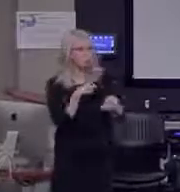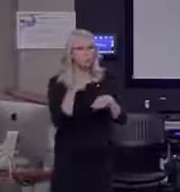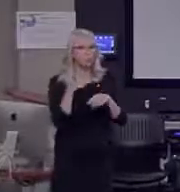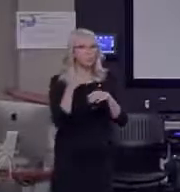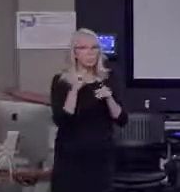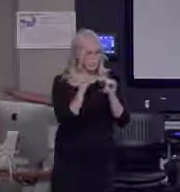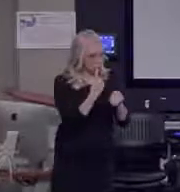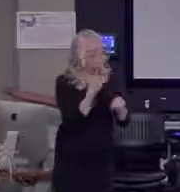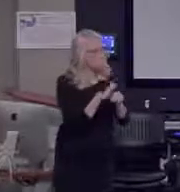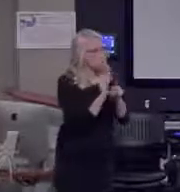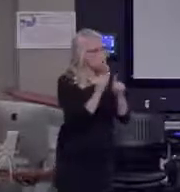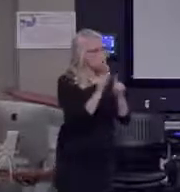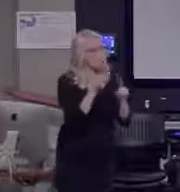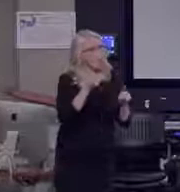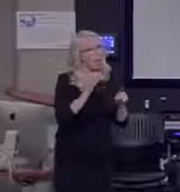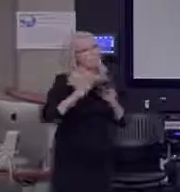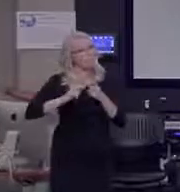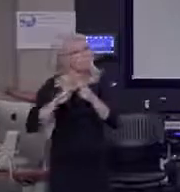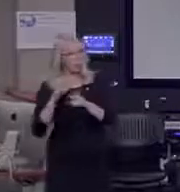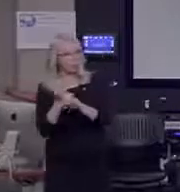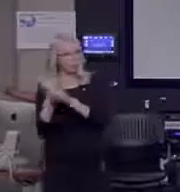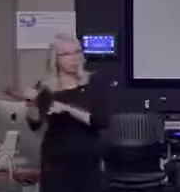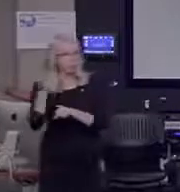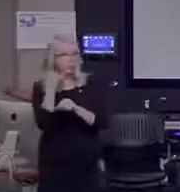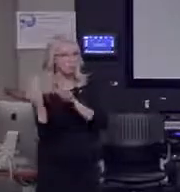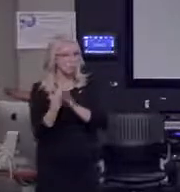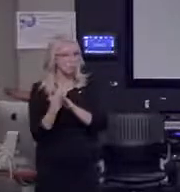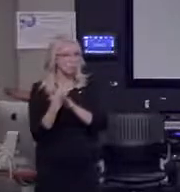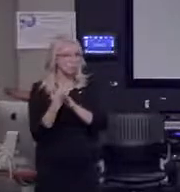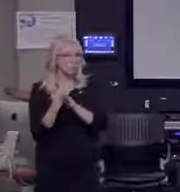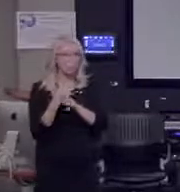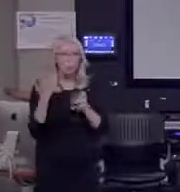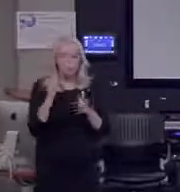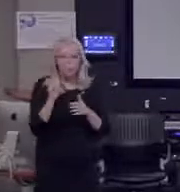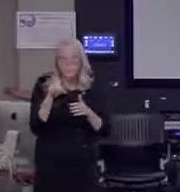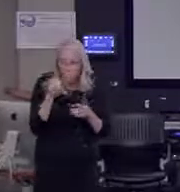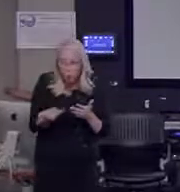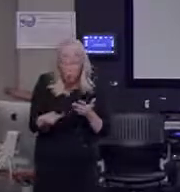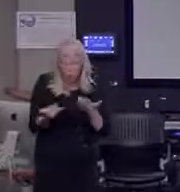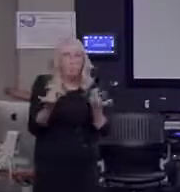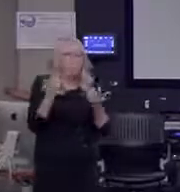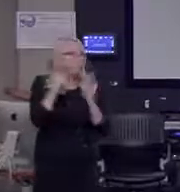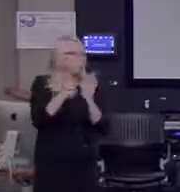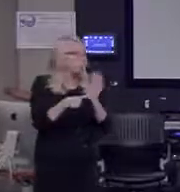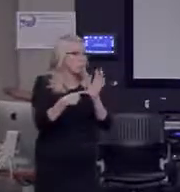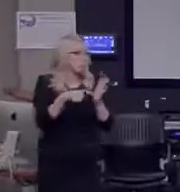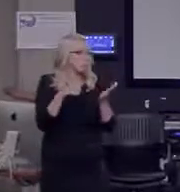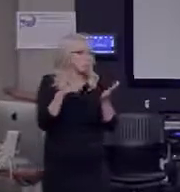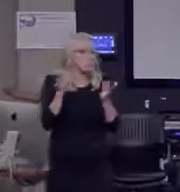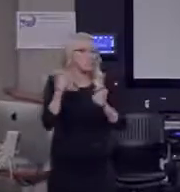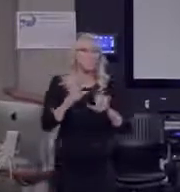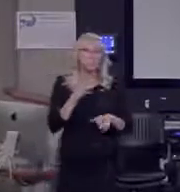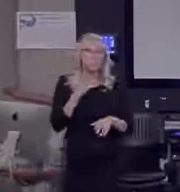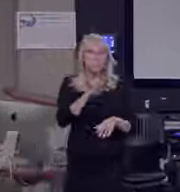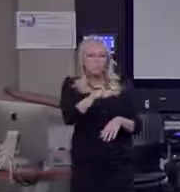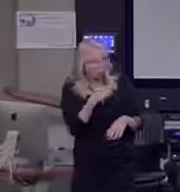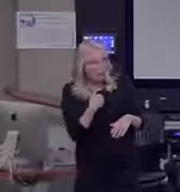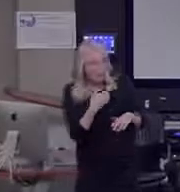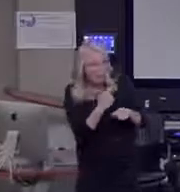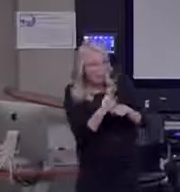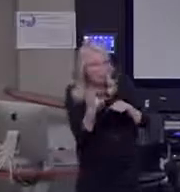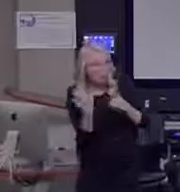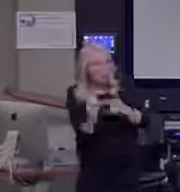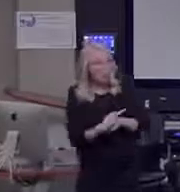word, and here she got an interruption phone call. What was the interruption phone call? That, you know, like the experimenter said, so did you have your coffee